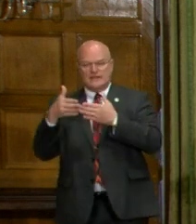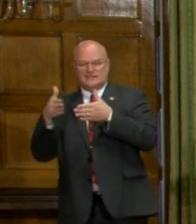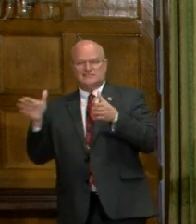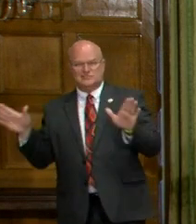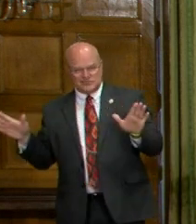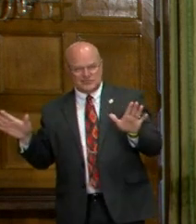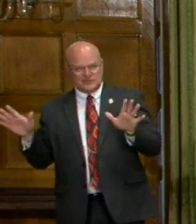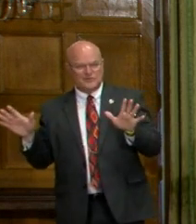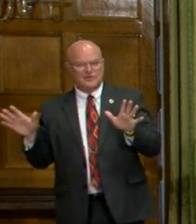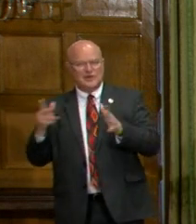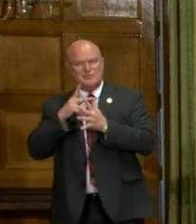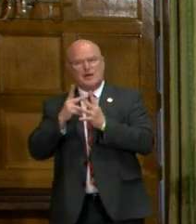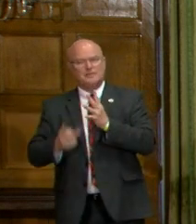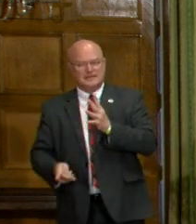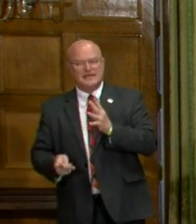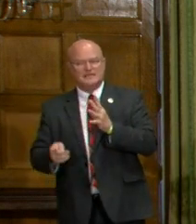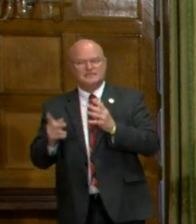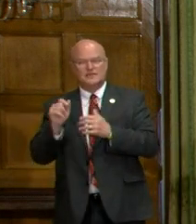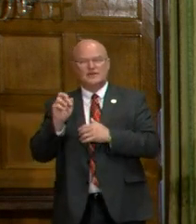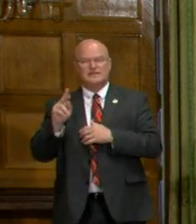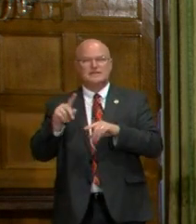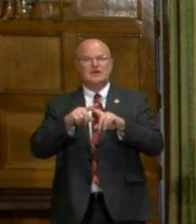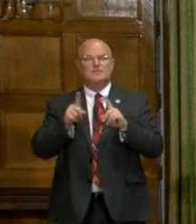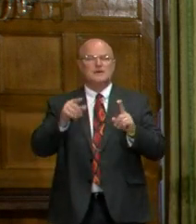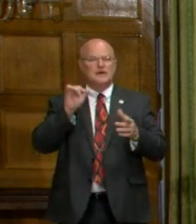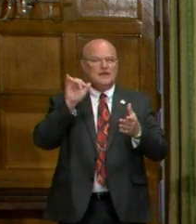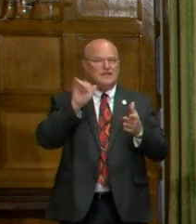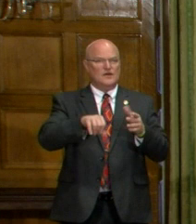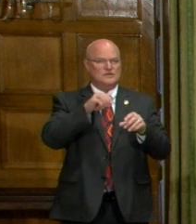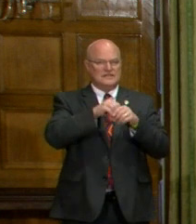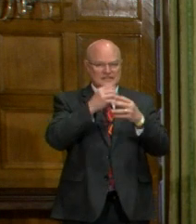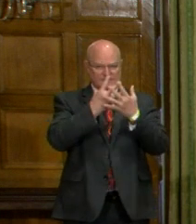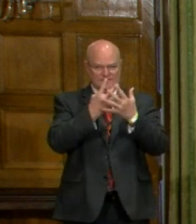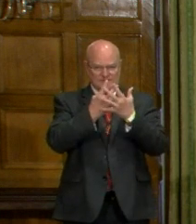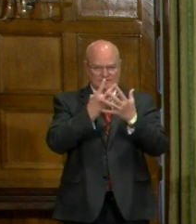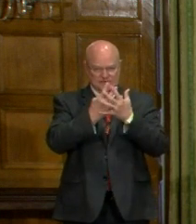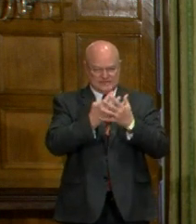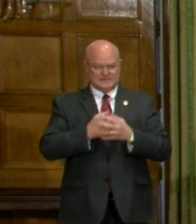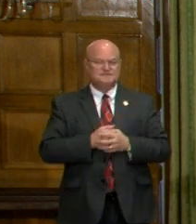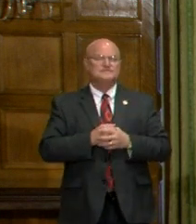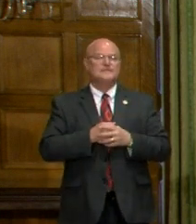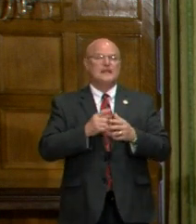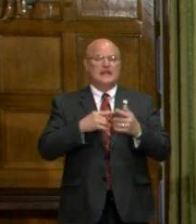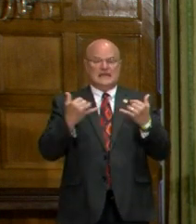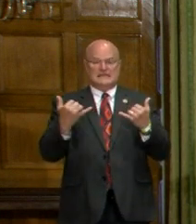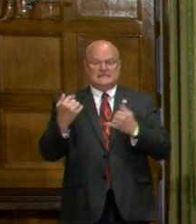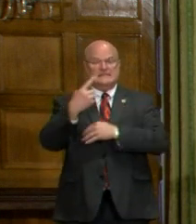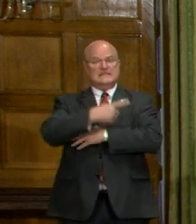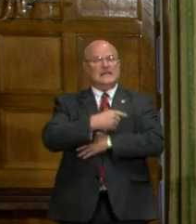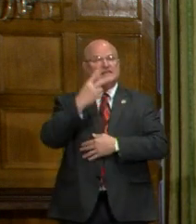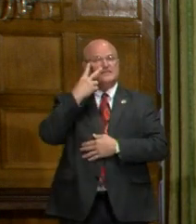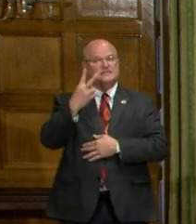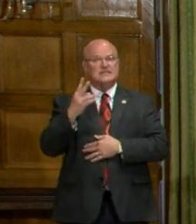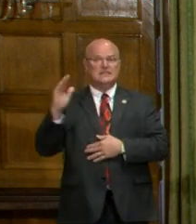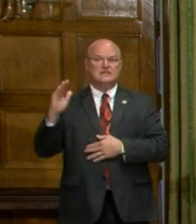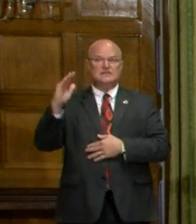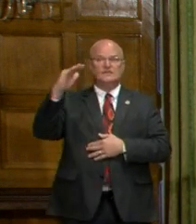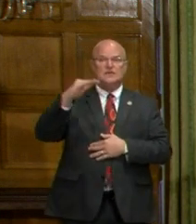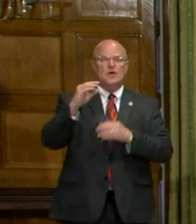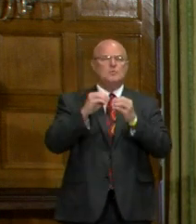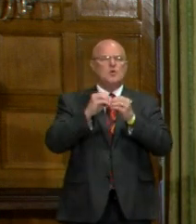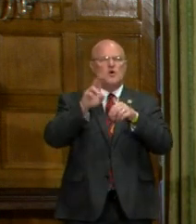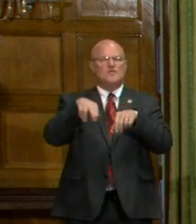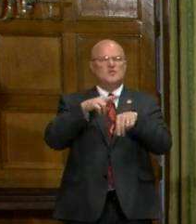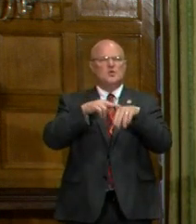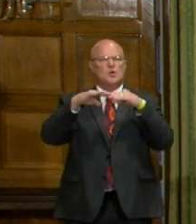general population in Arkansas, but those that were in those facilities. And then today, as you can see, it goes down to more